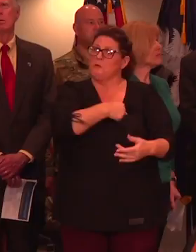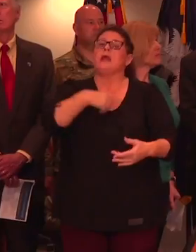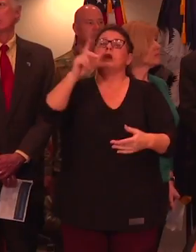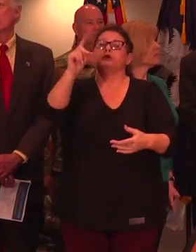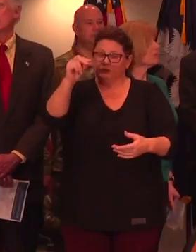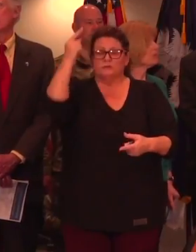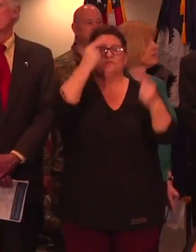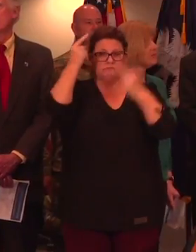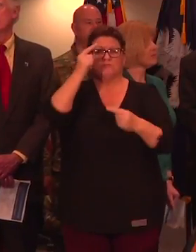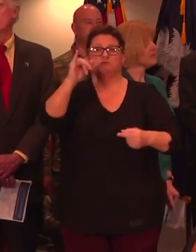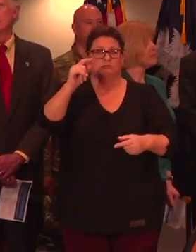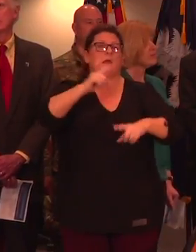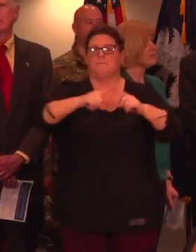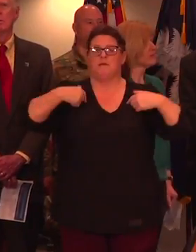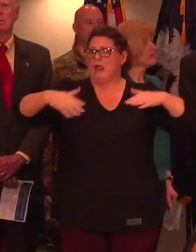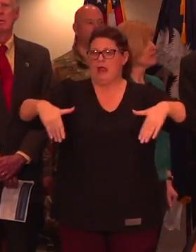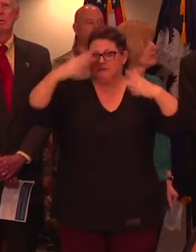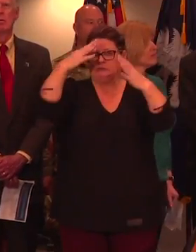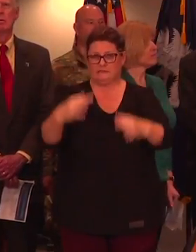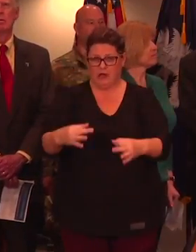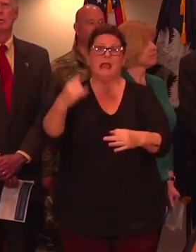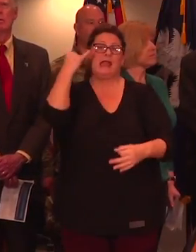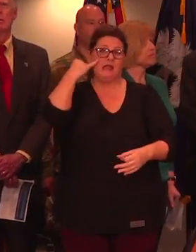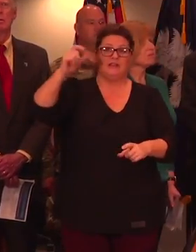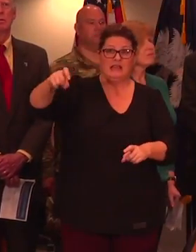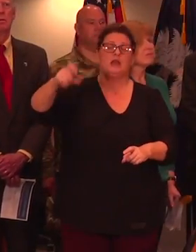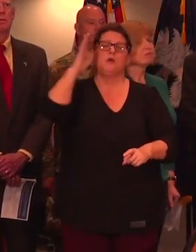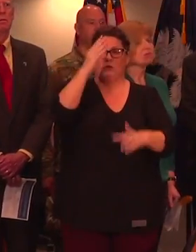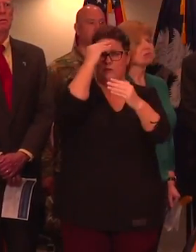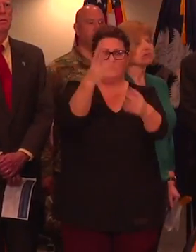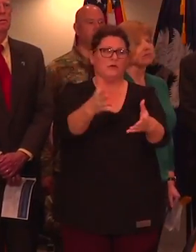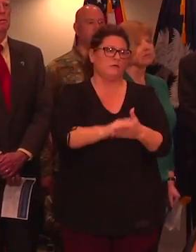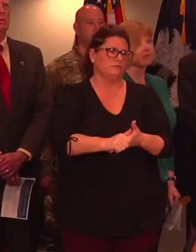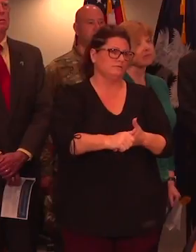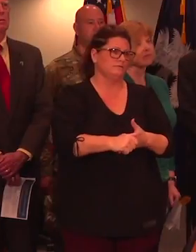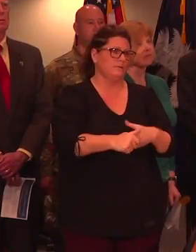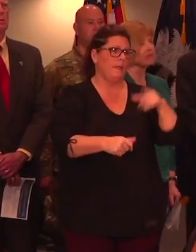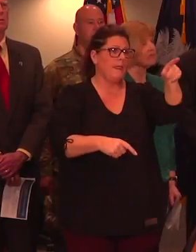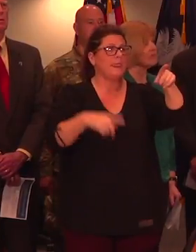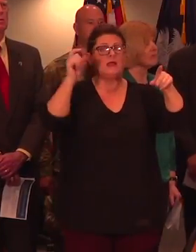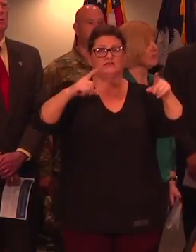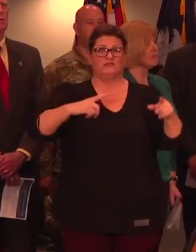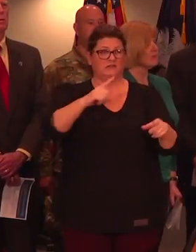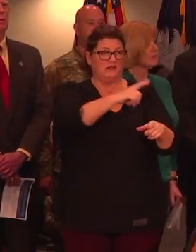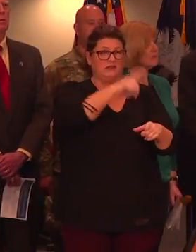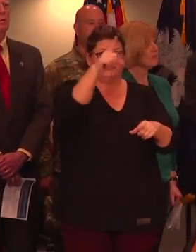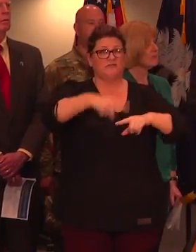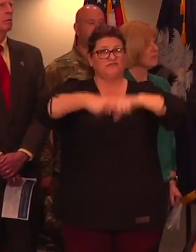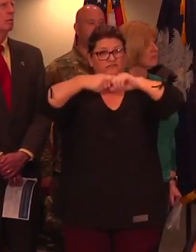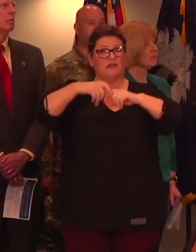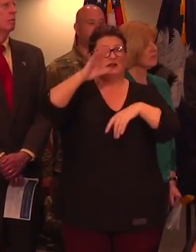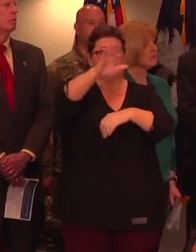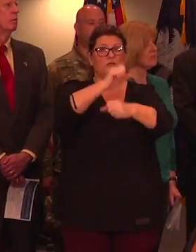things, implement those things as they become necessary. Governor, should lawmakers suspend session, in your opinion, the legislative session? They